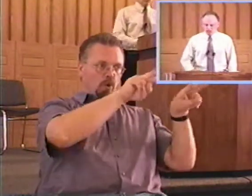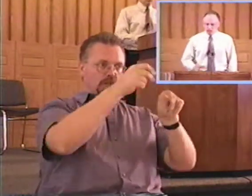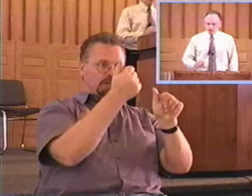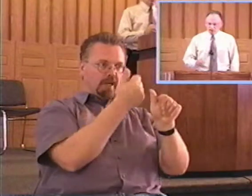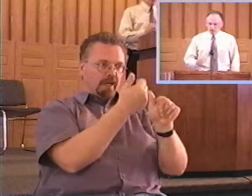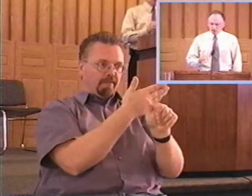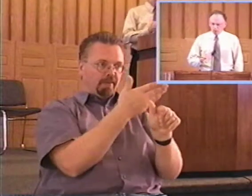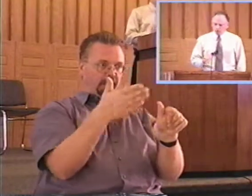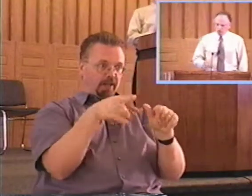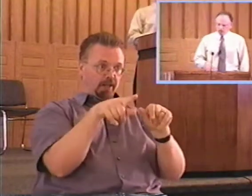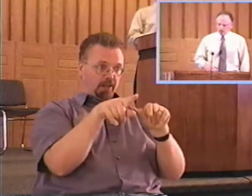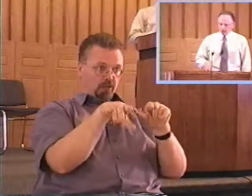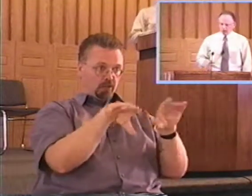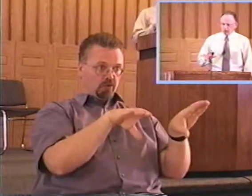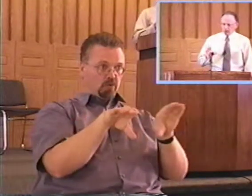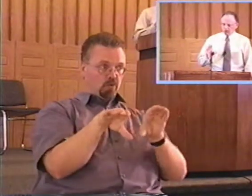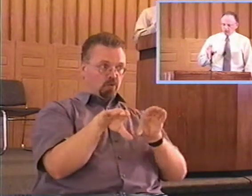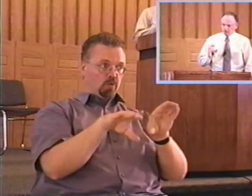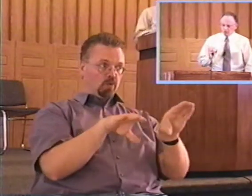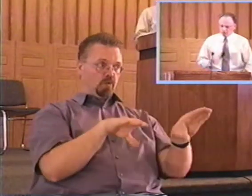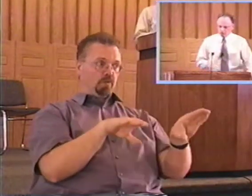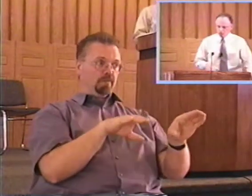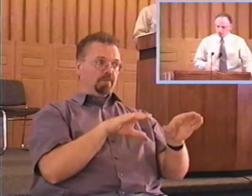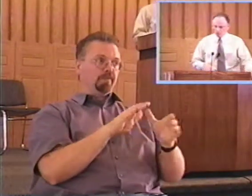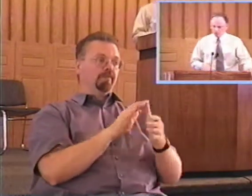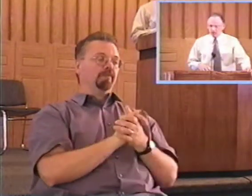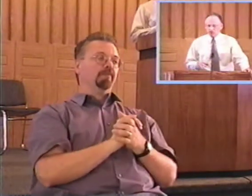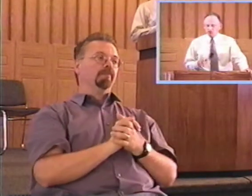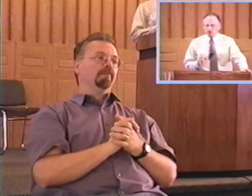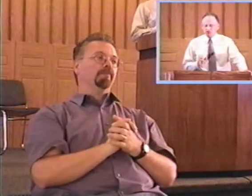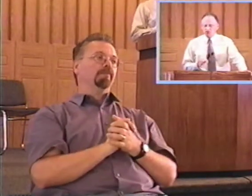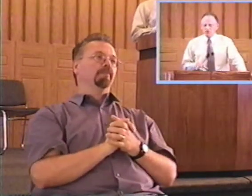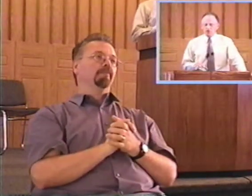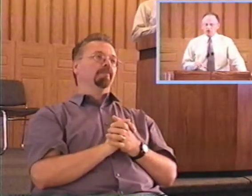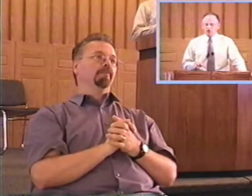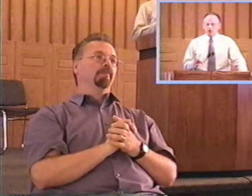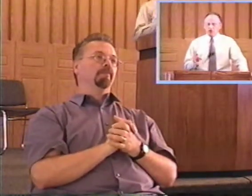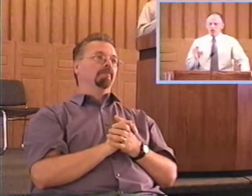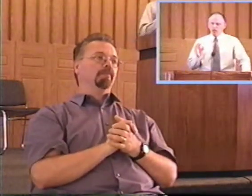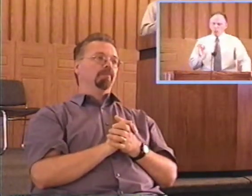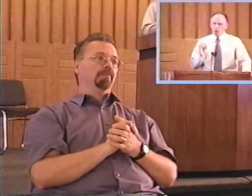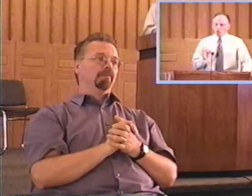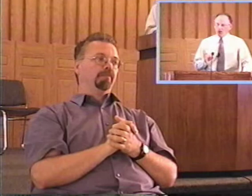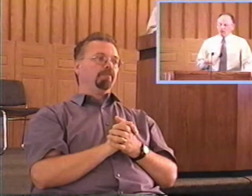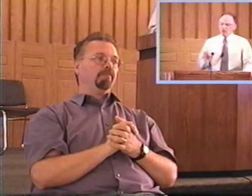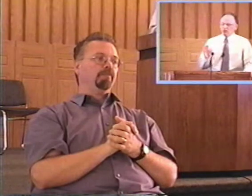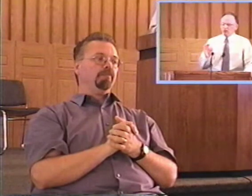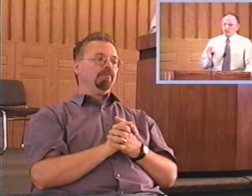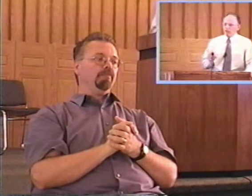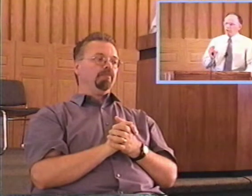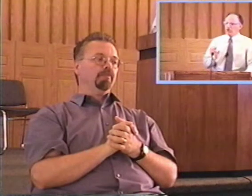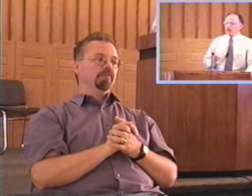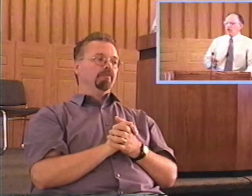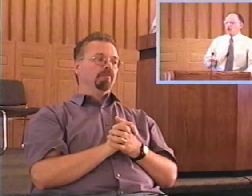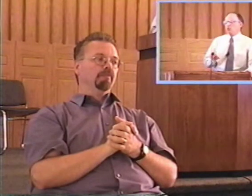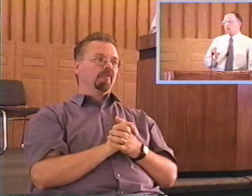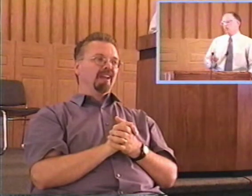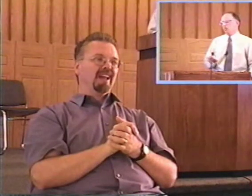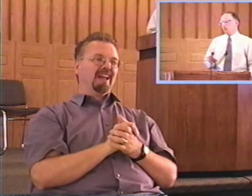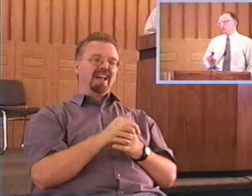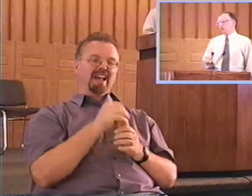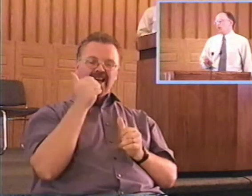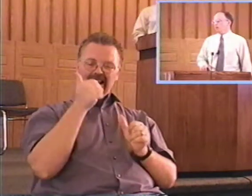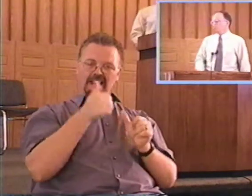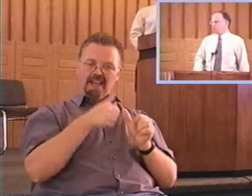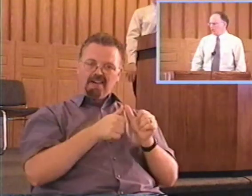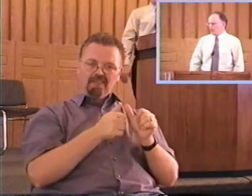God sees and watches and observes and sits there and watches every